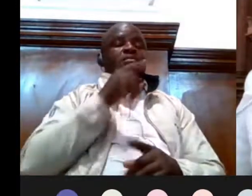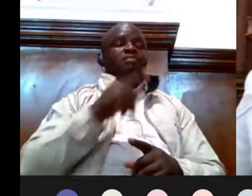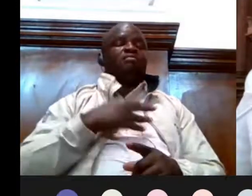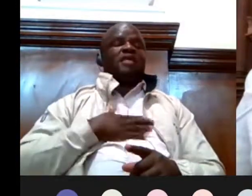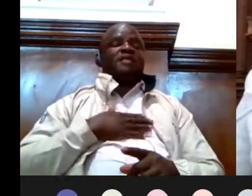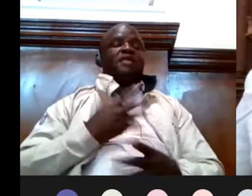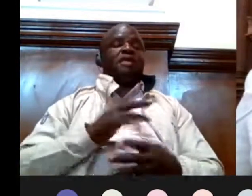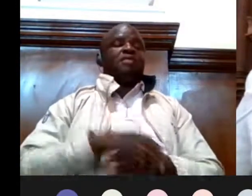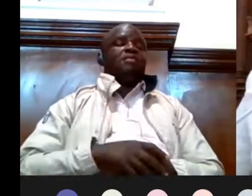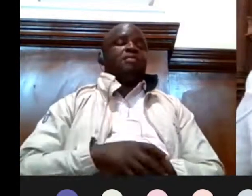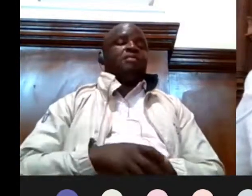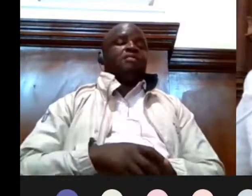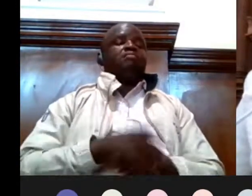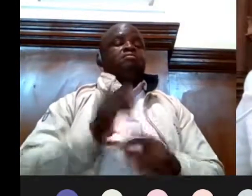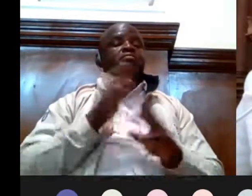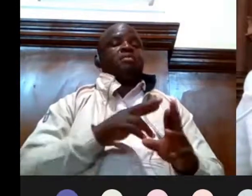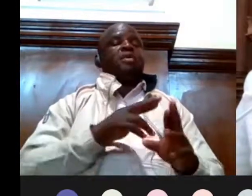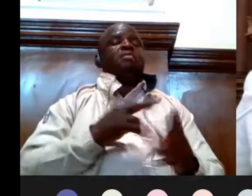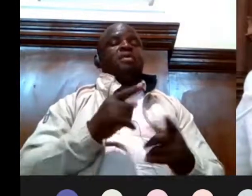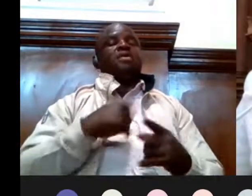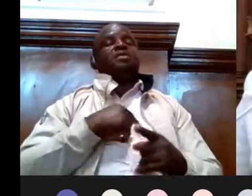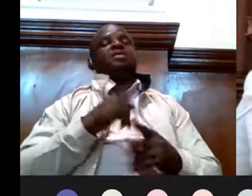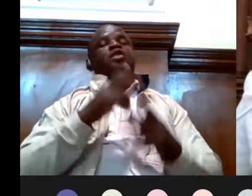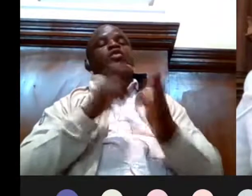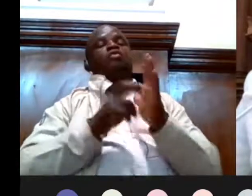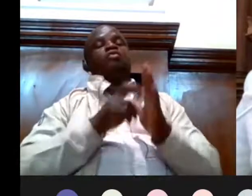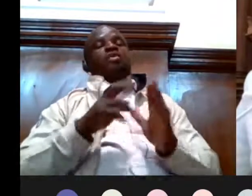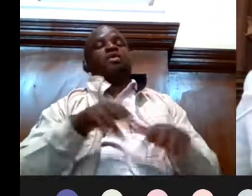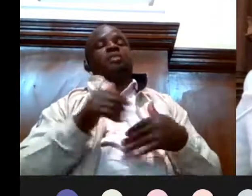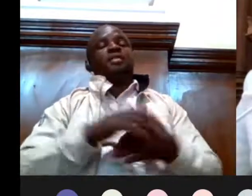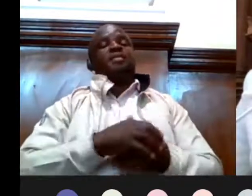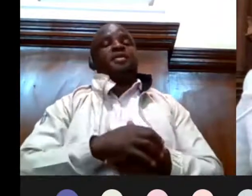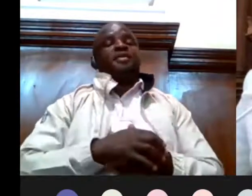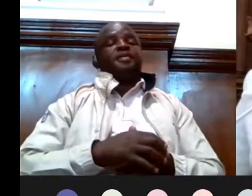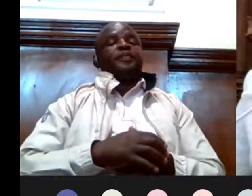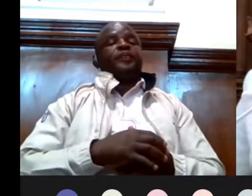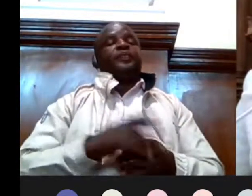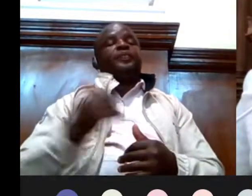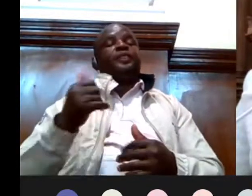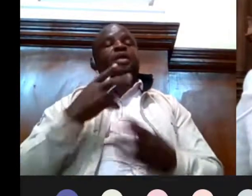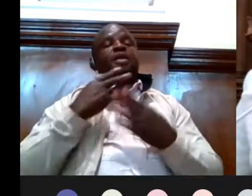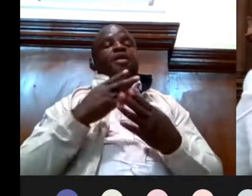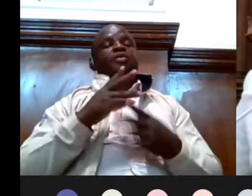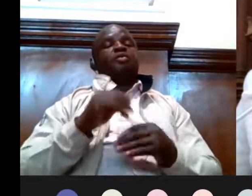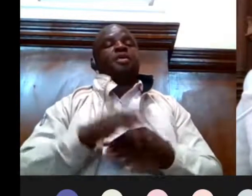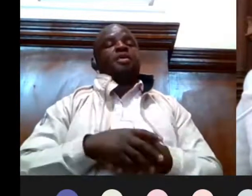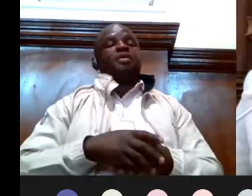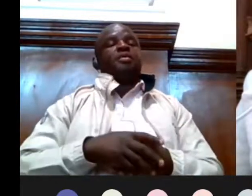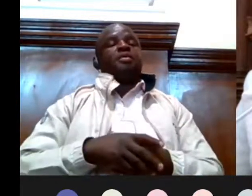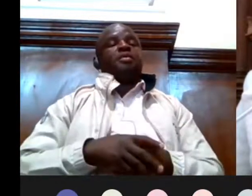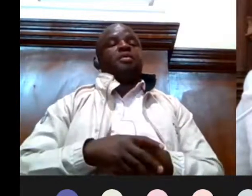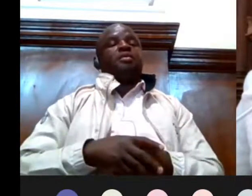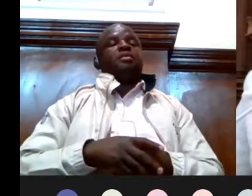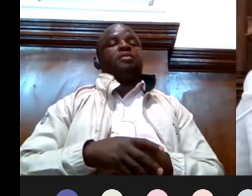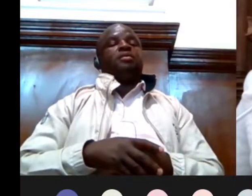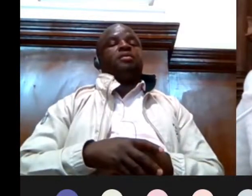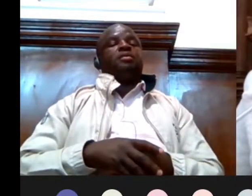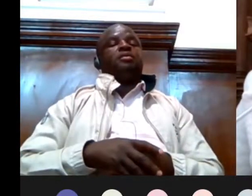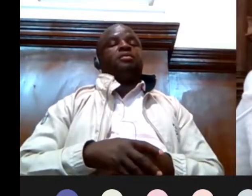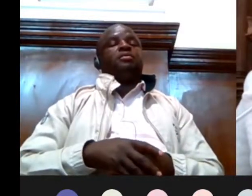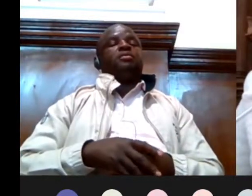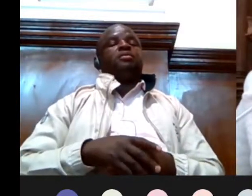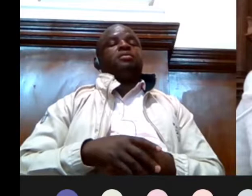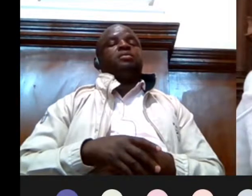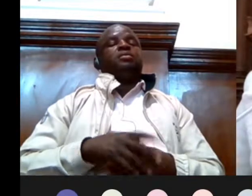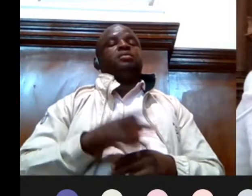you feel. We need to respect the decorum of the house, really. Thank you, Speaker. I think you must withdraw whatever you